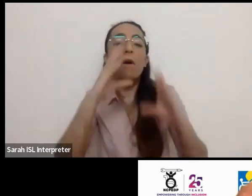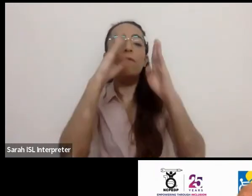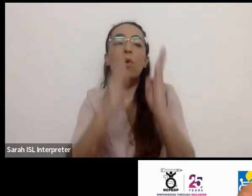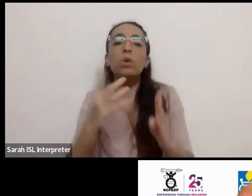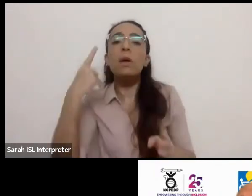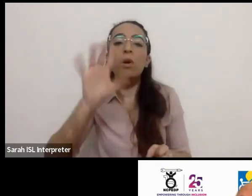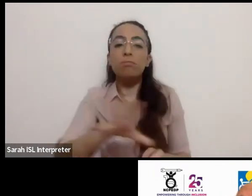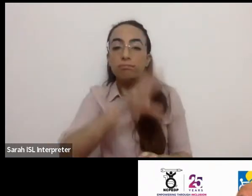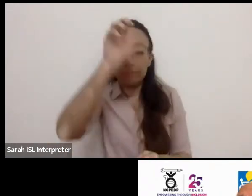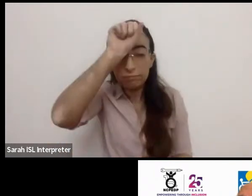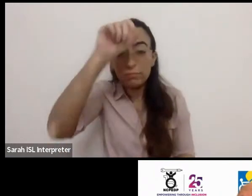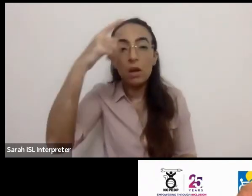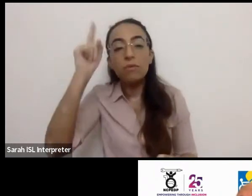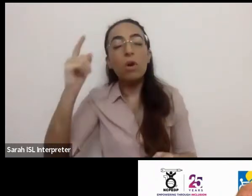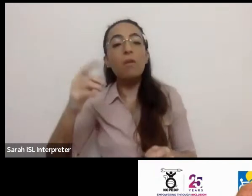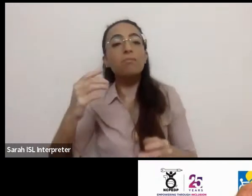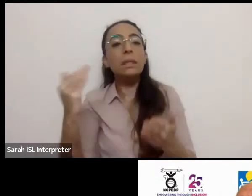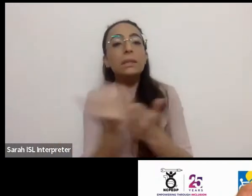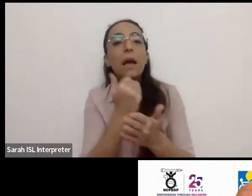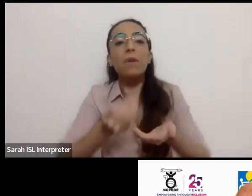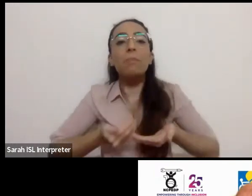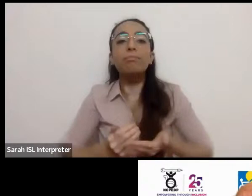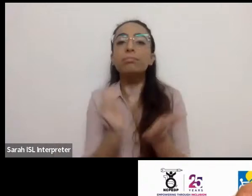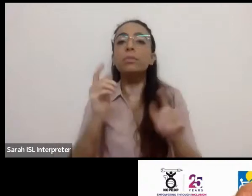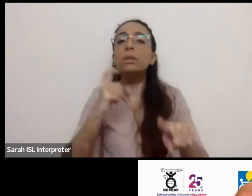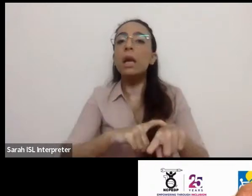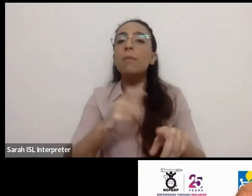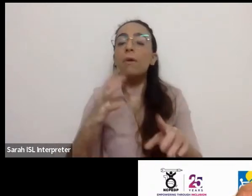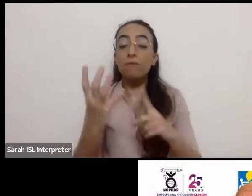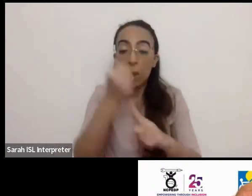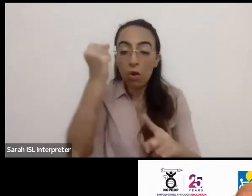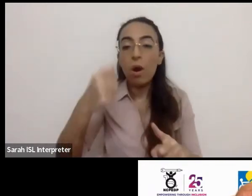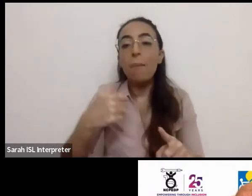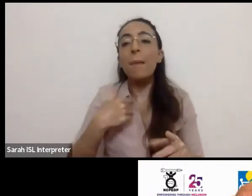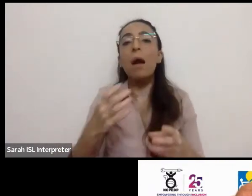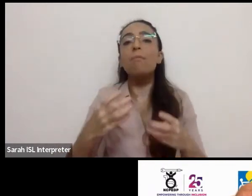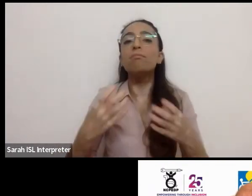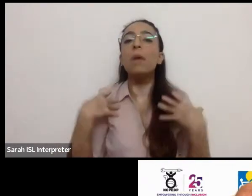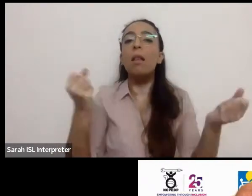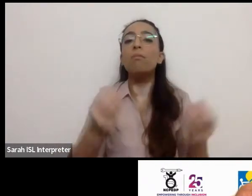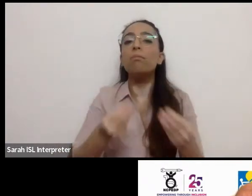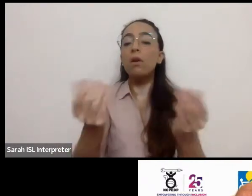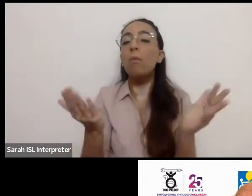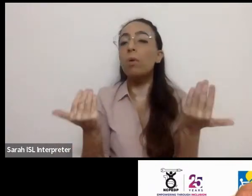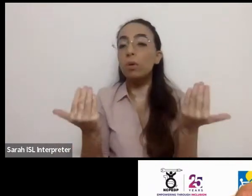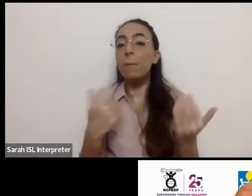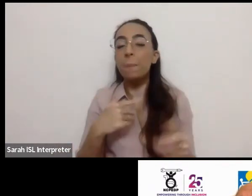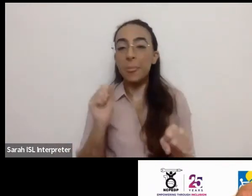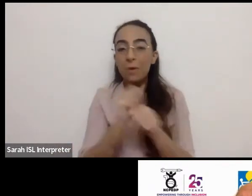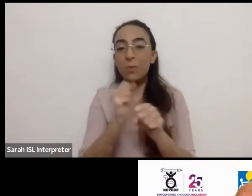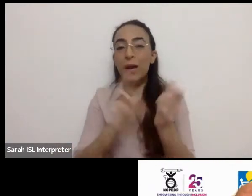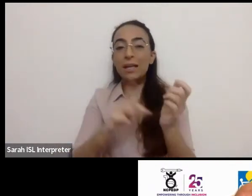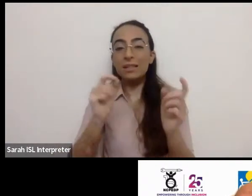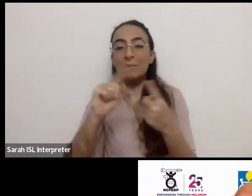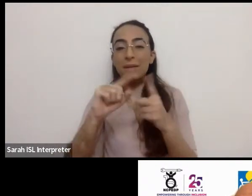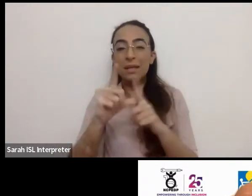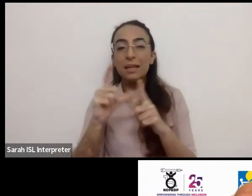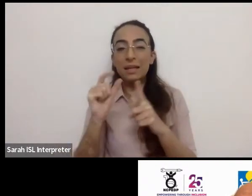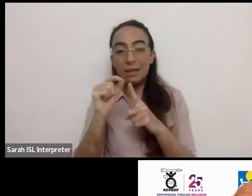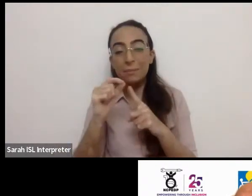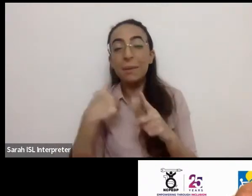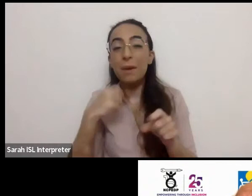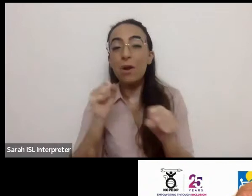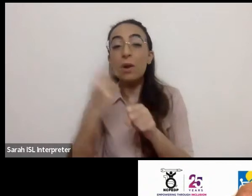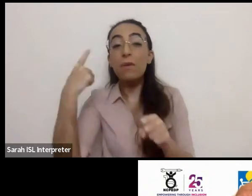us at the foundation. One of the things that I'm proud of, and I know we work with NCPEDP here on this, where we provide support